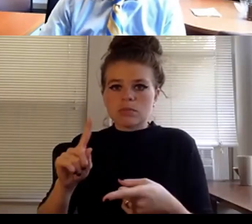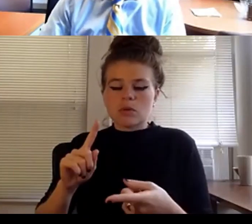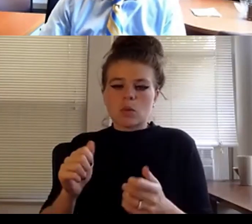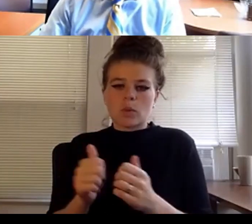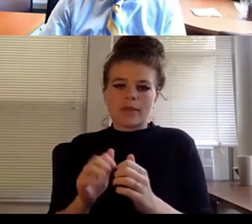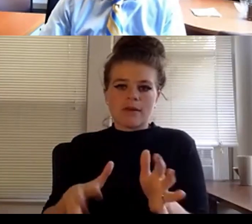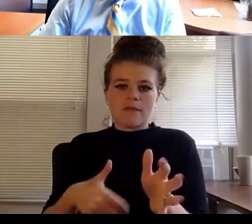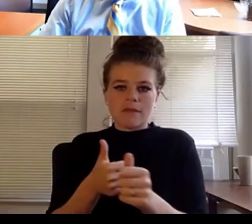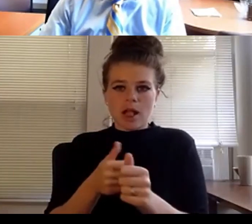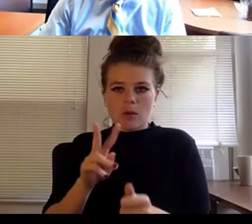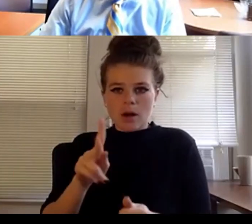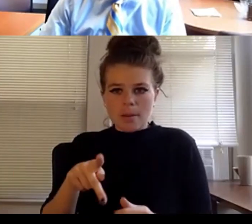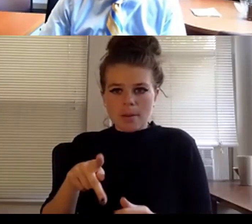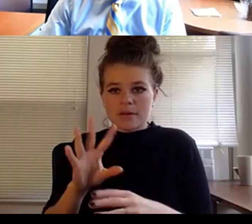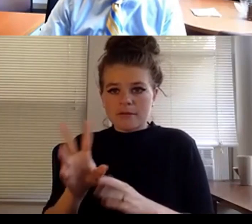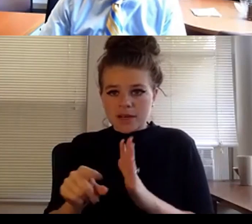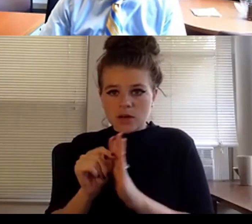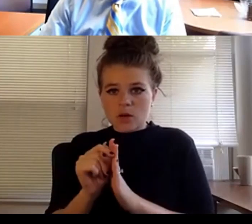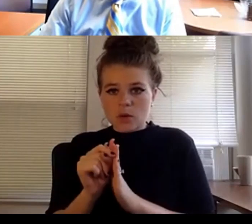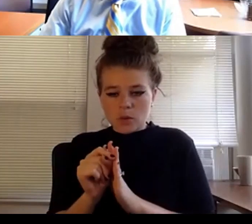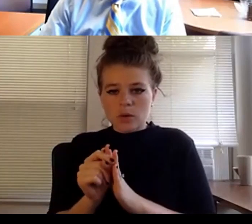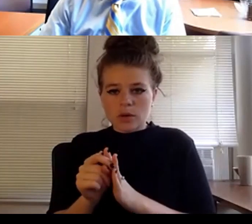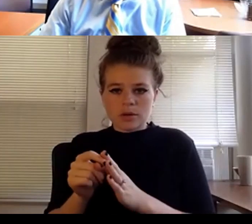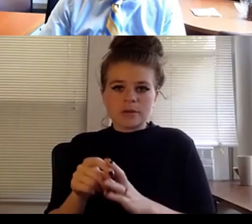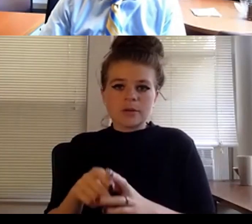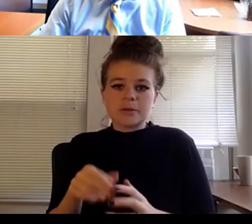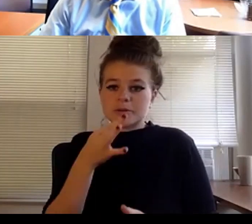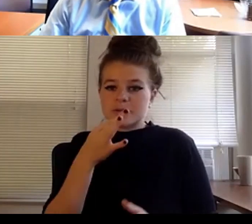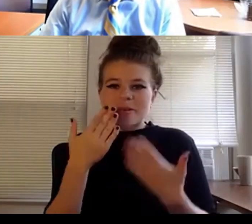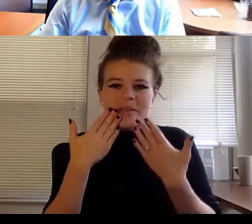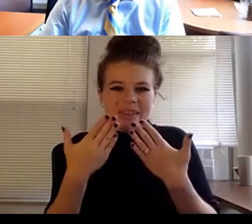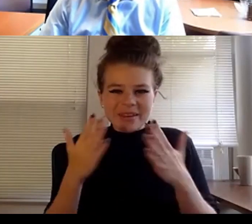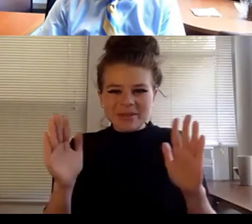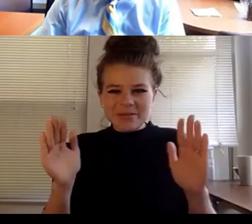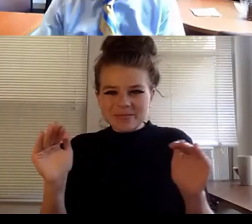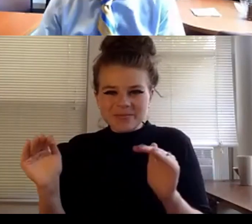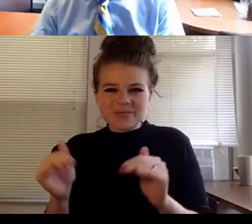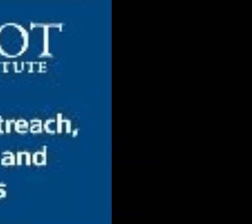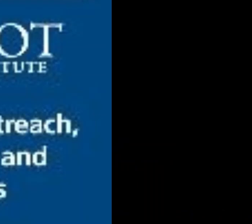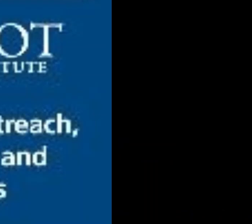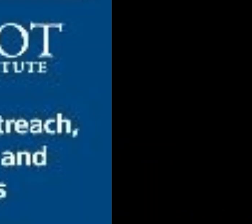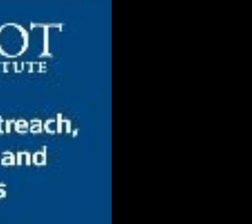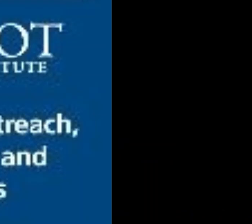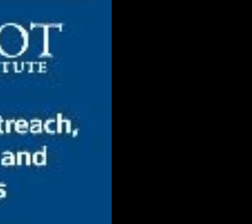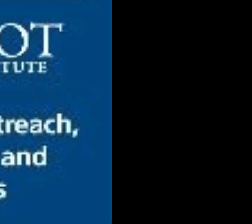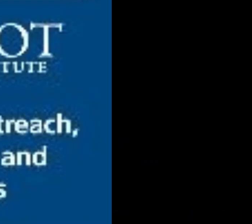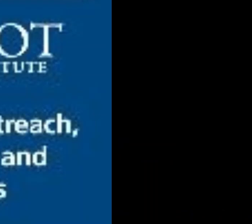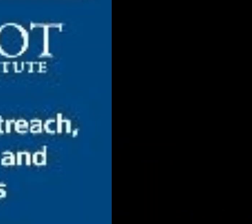follow-up video Okay. soon. So thank you. Bye-bye.